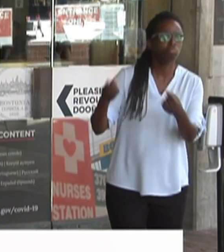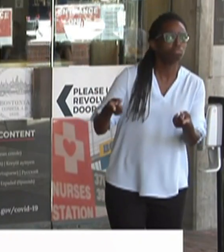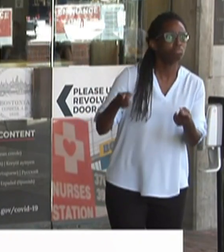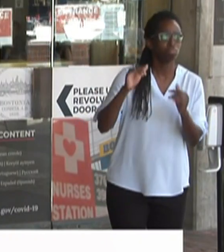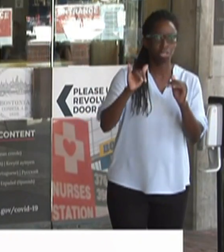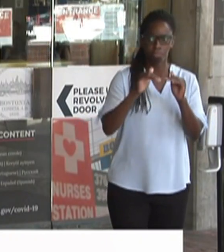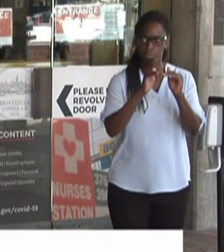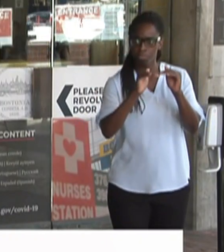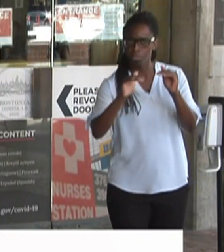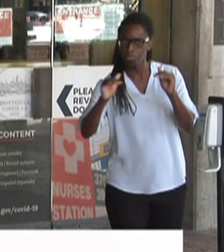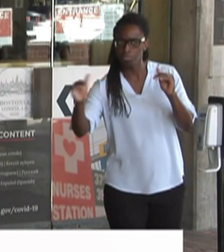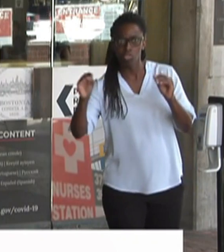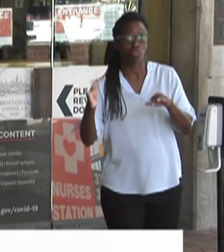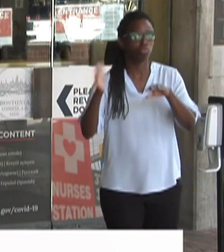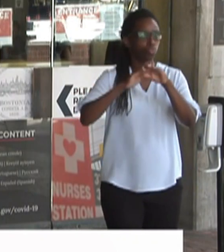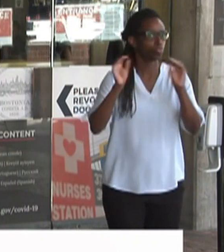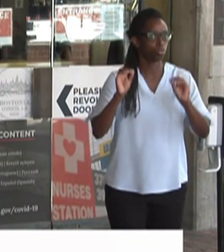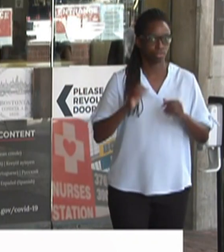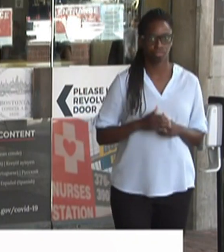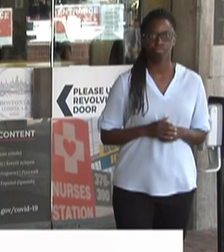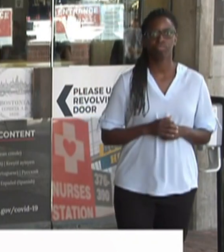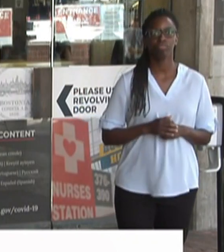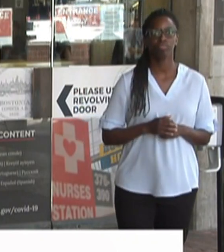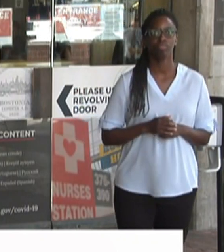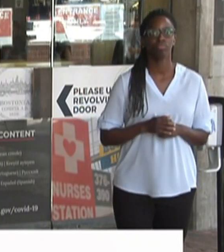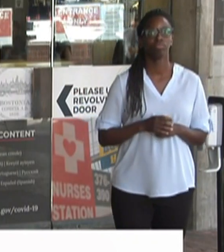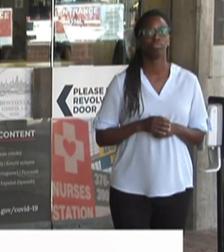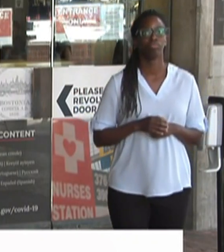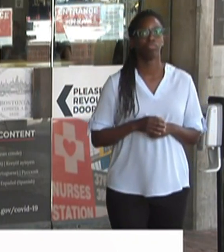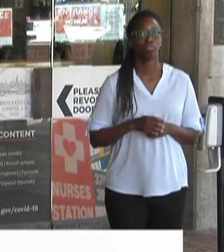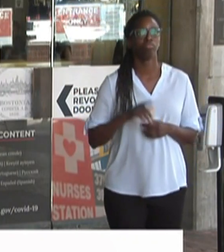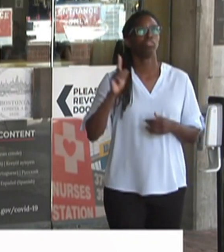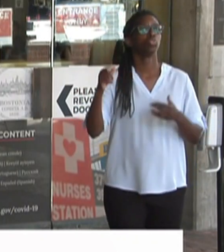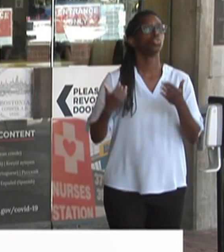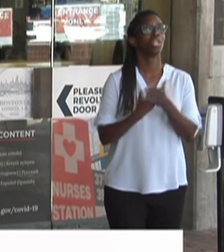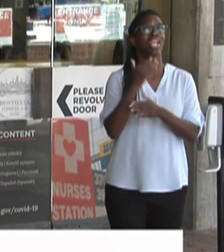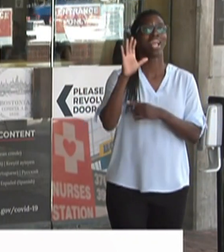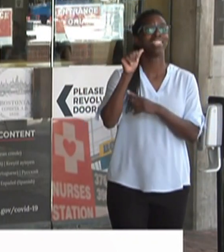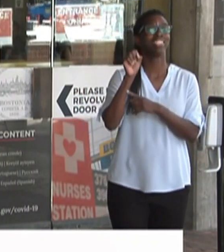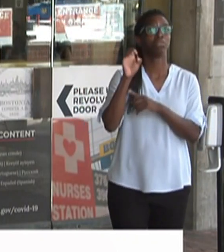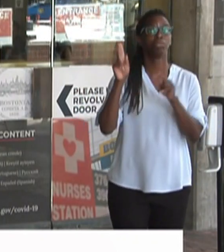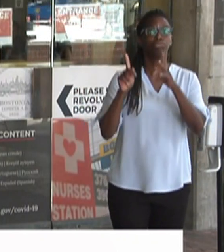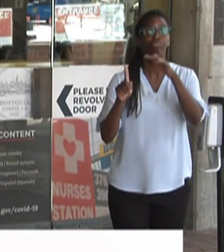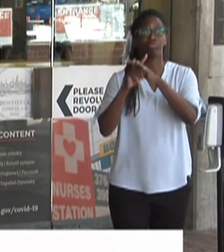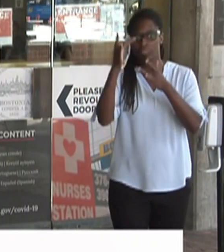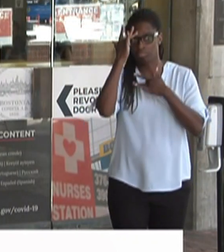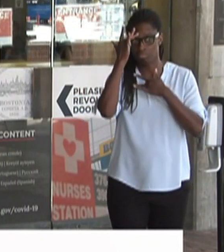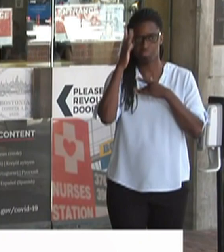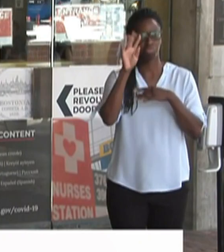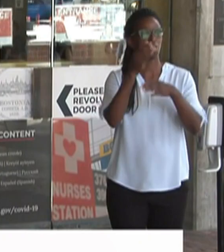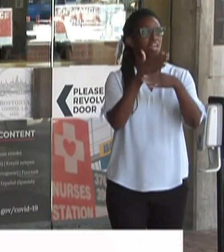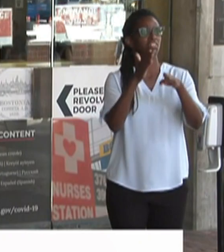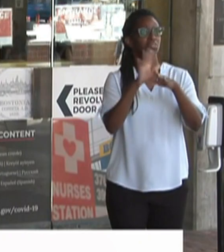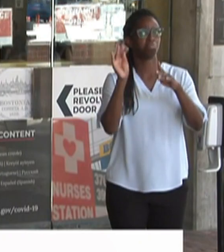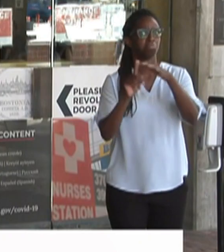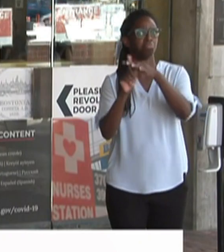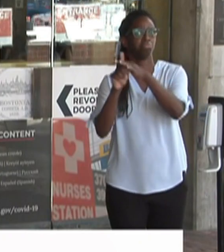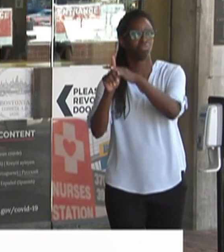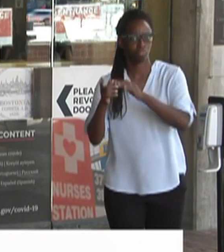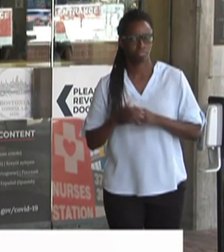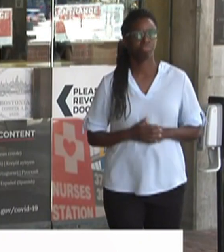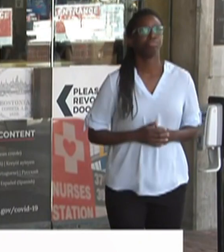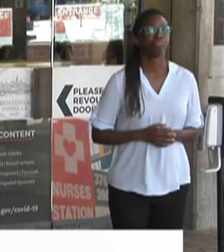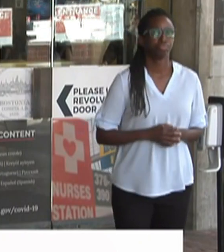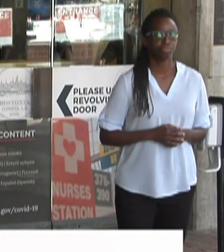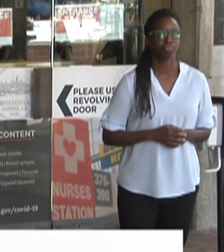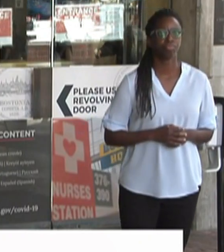daily new cases in Boston remains around 40. So if you take the numbers and you add them up, it's about 40. Higher new case numbers in recent